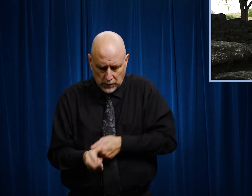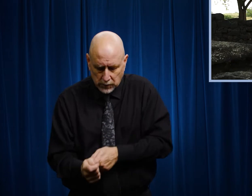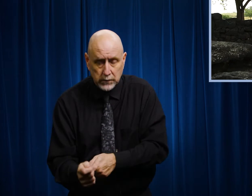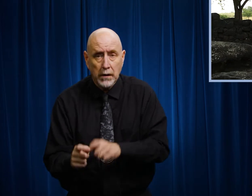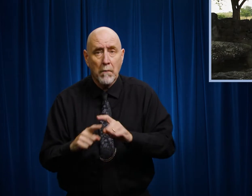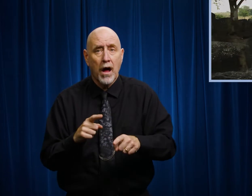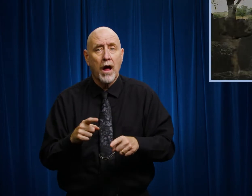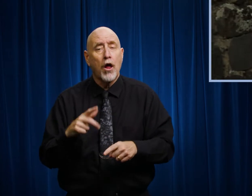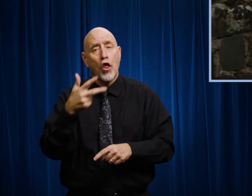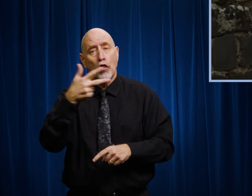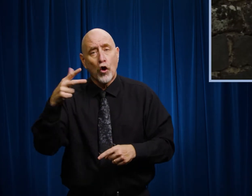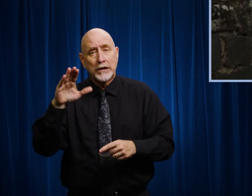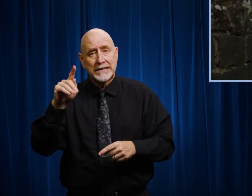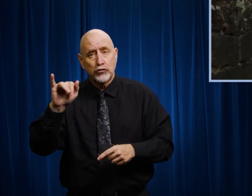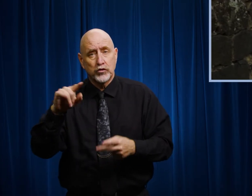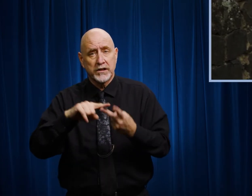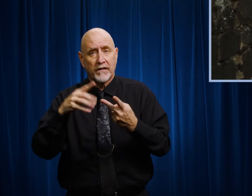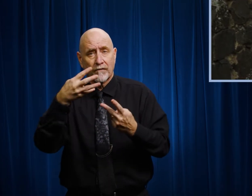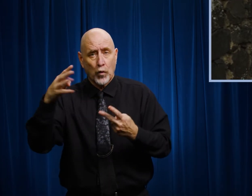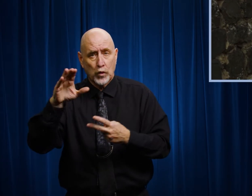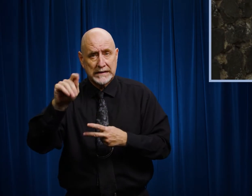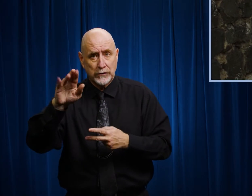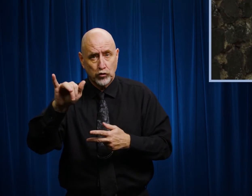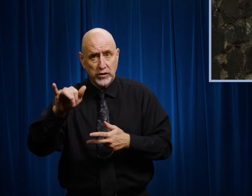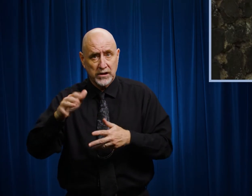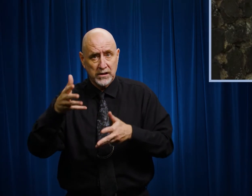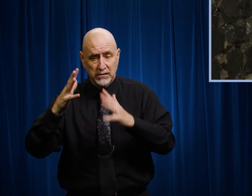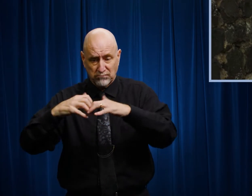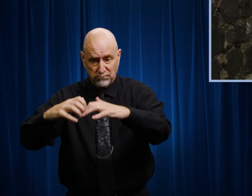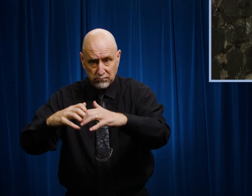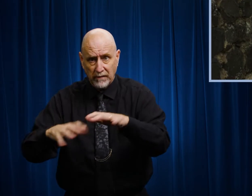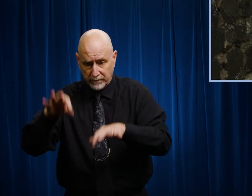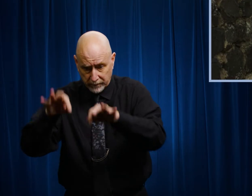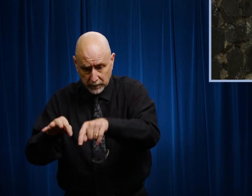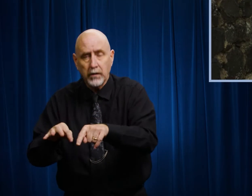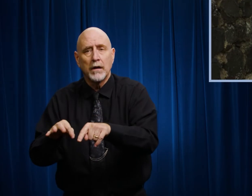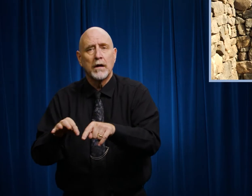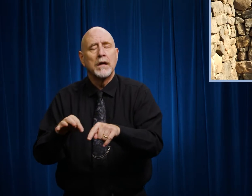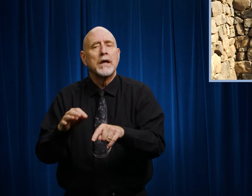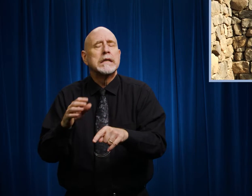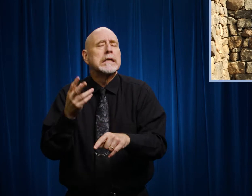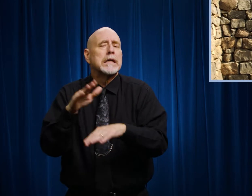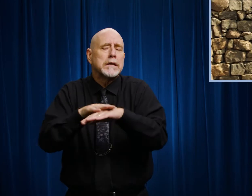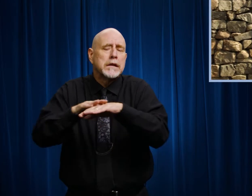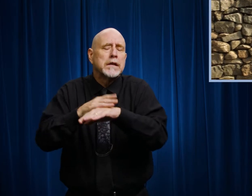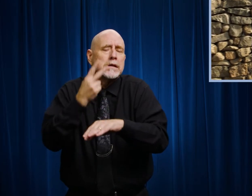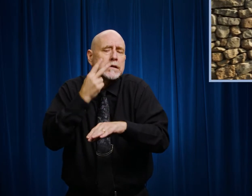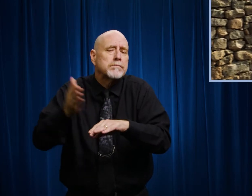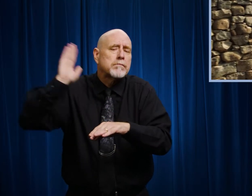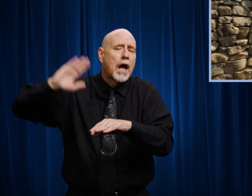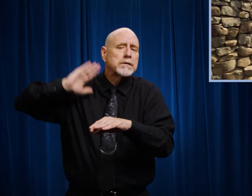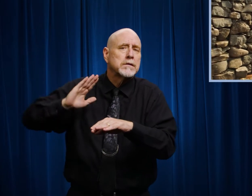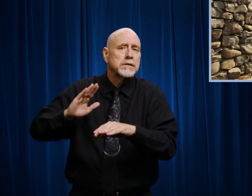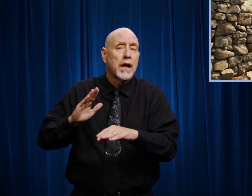excavated, but its ruins from the 3rd and 4th centuries offer for us a glimpse into the past and a